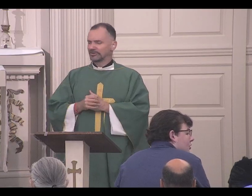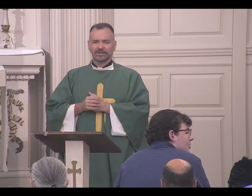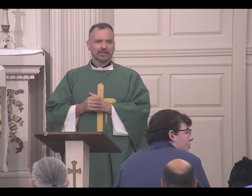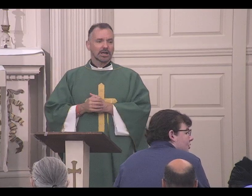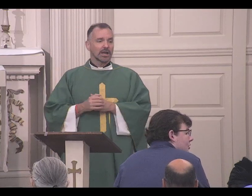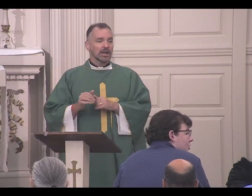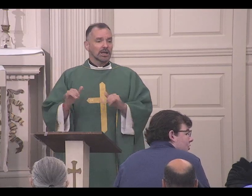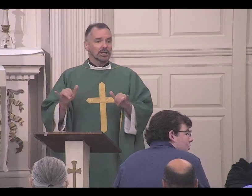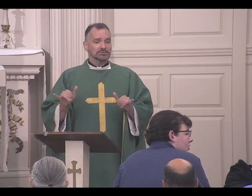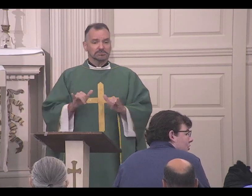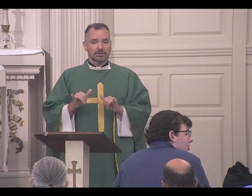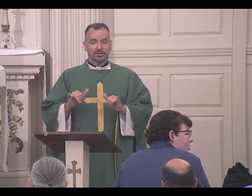E.